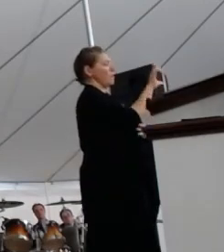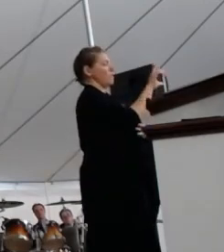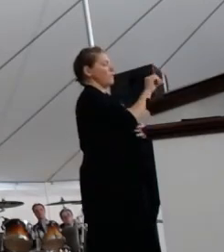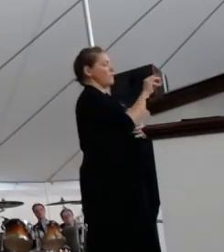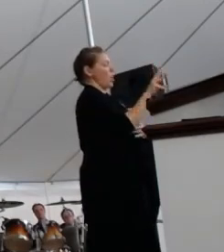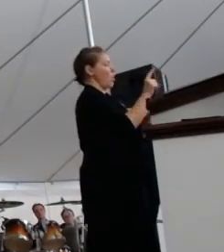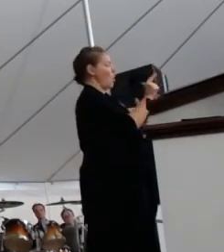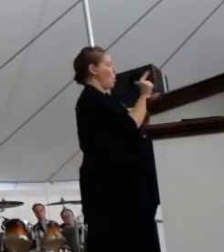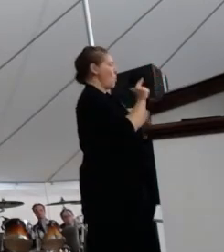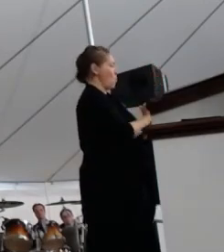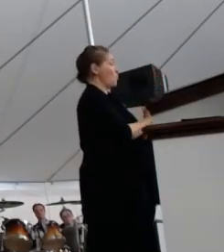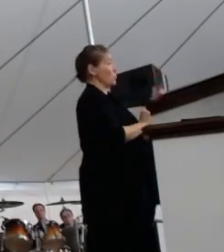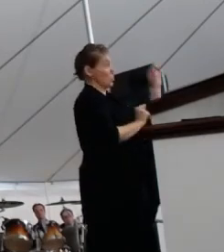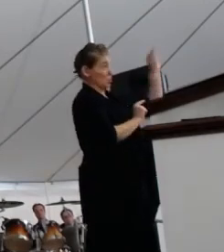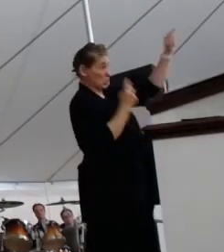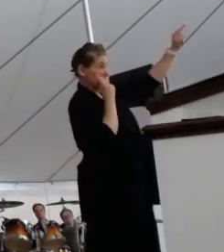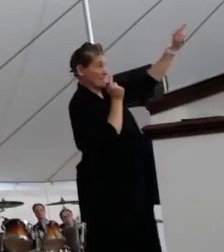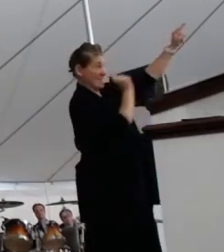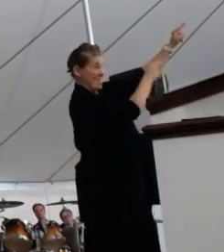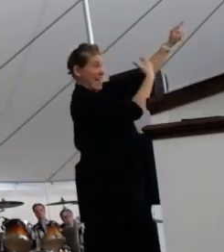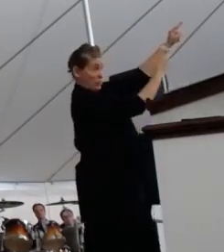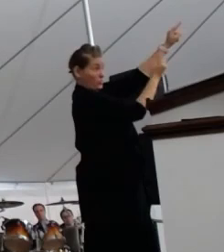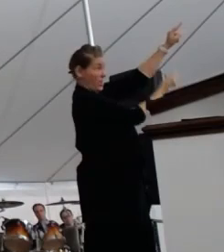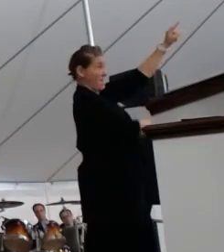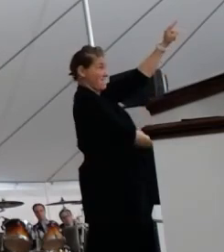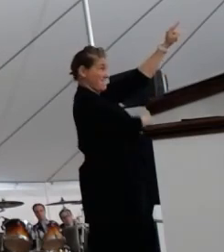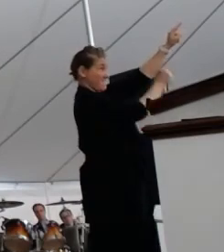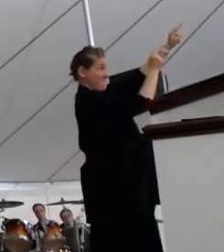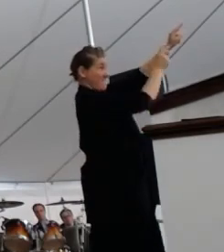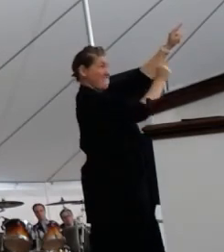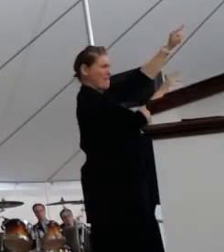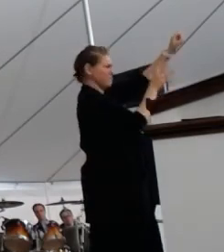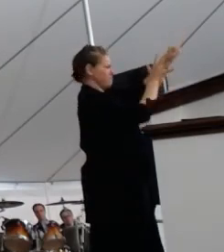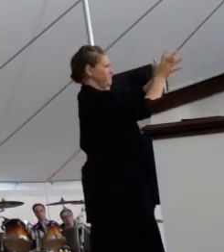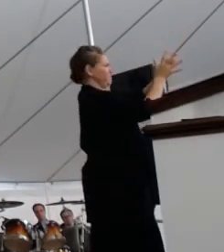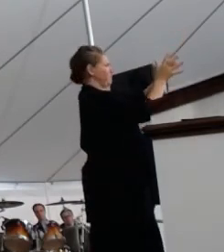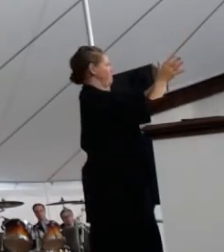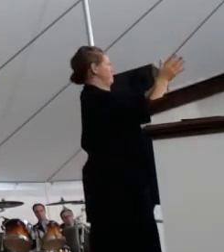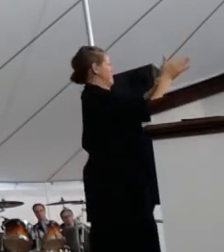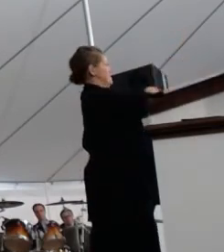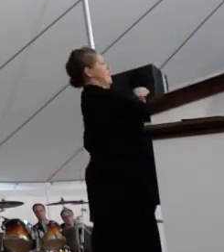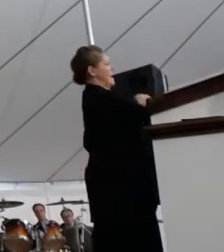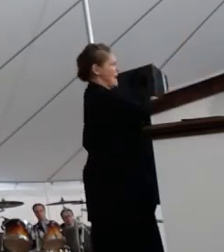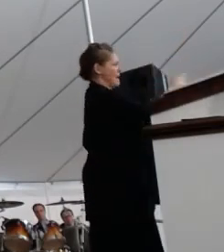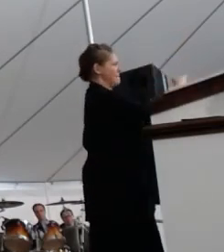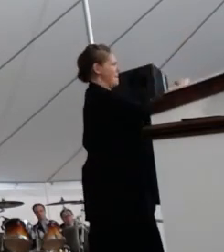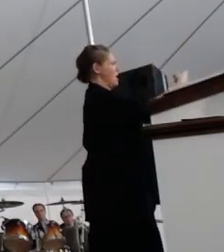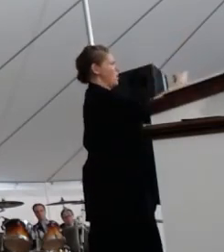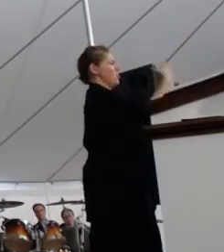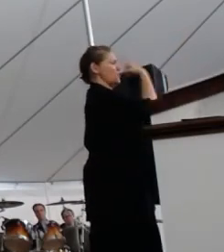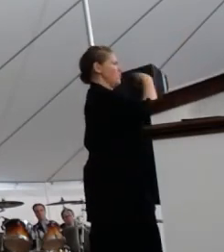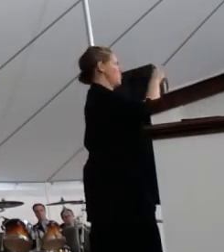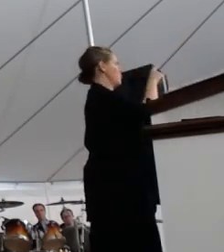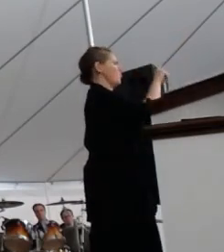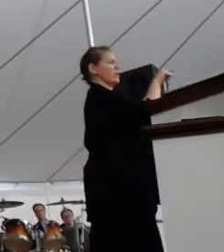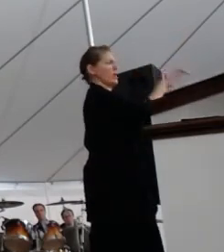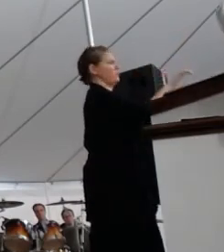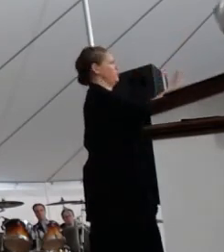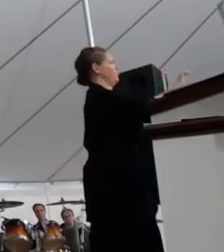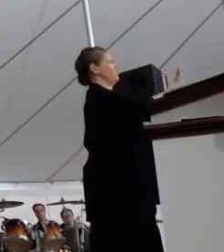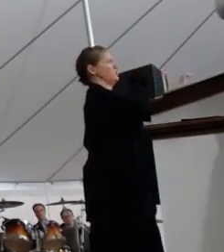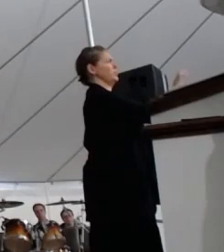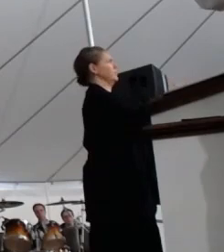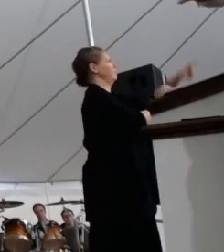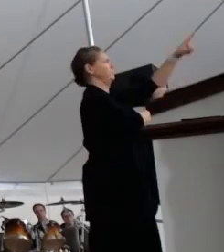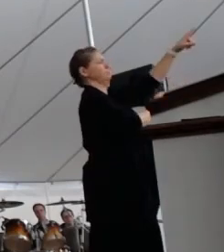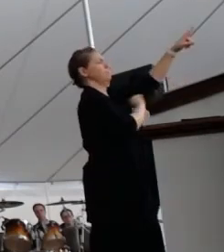He pointed out that transformer outside. He said, right out there is enough power to run 100 of these churches. And there ain't